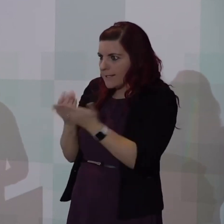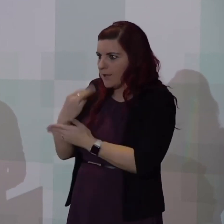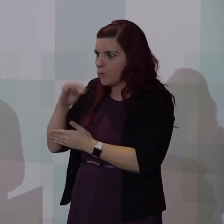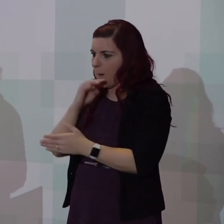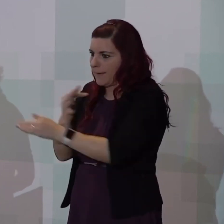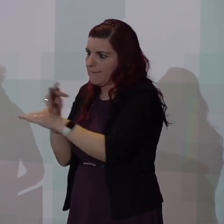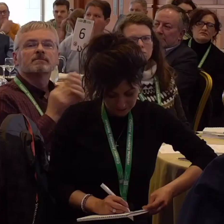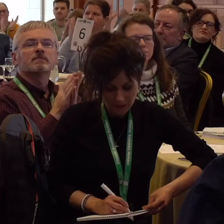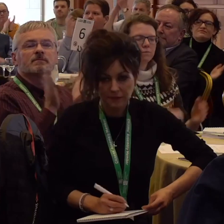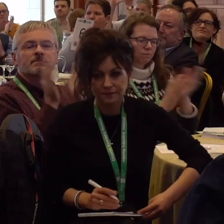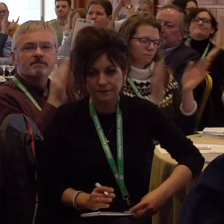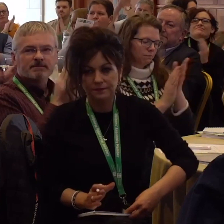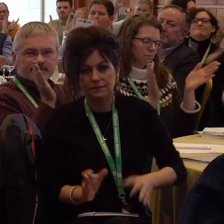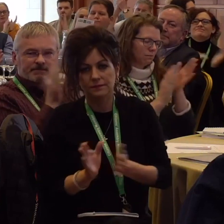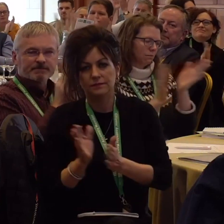family. Thank you.